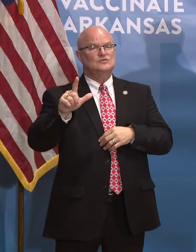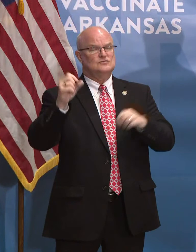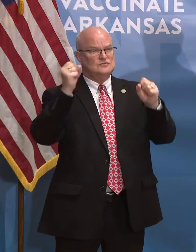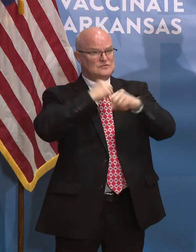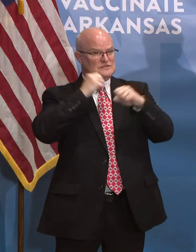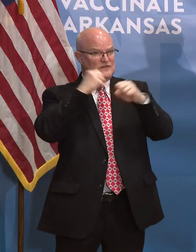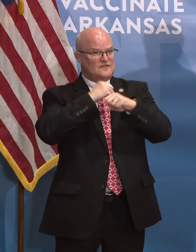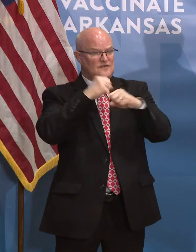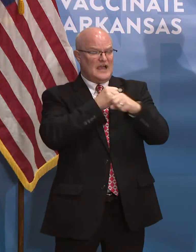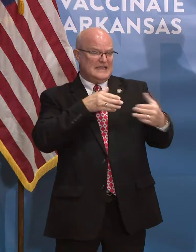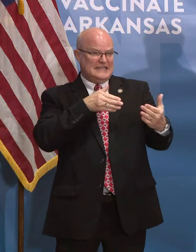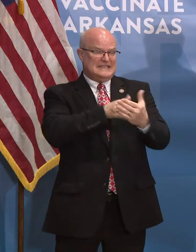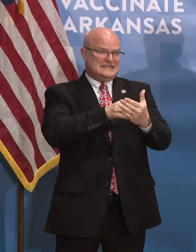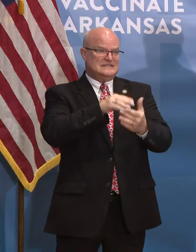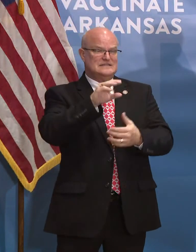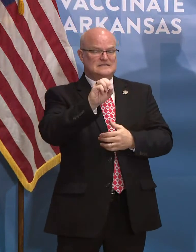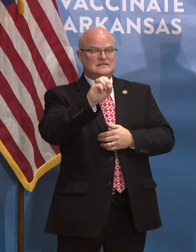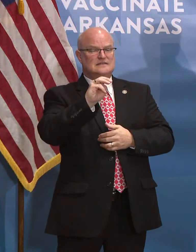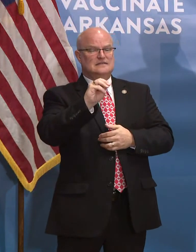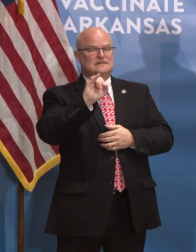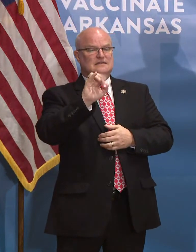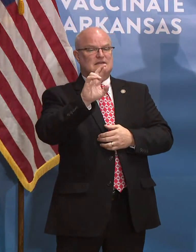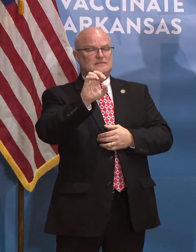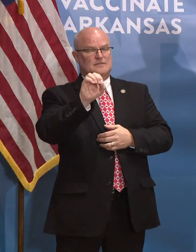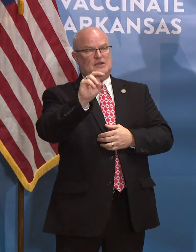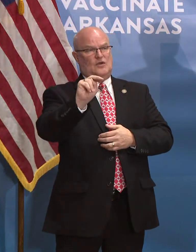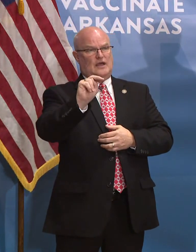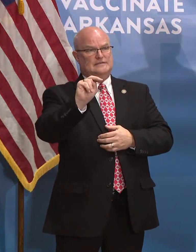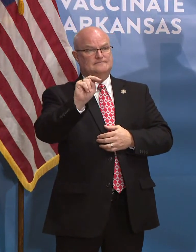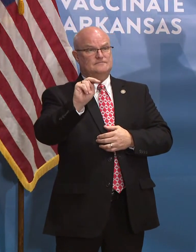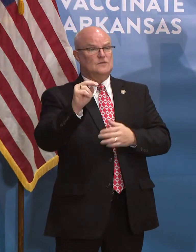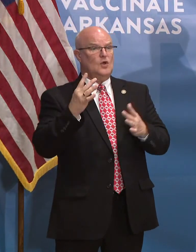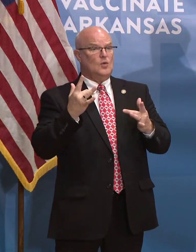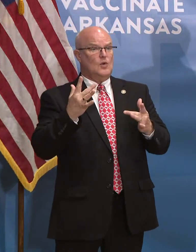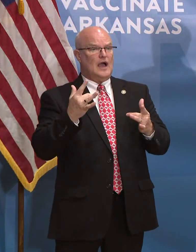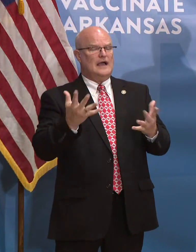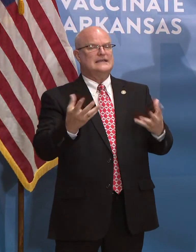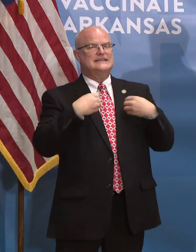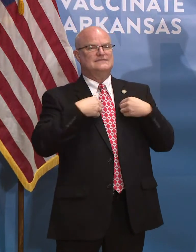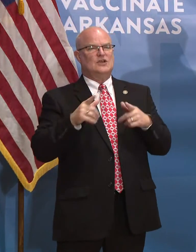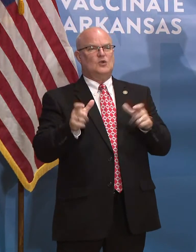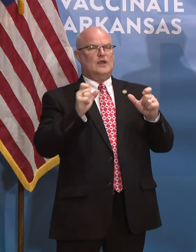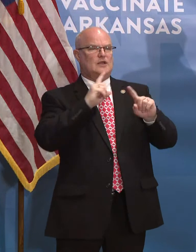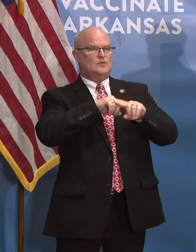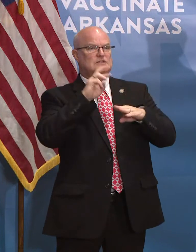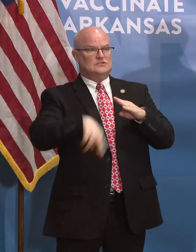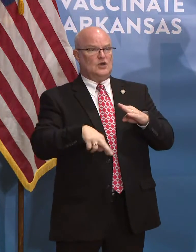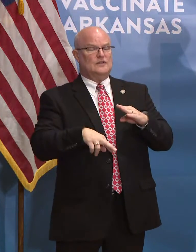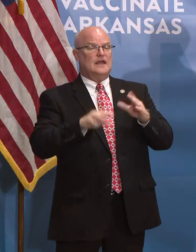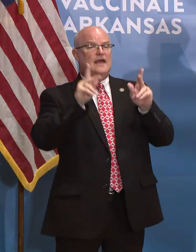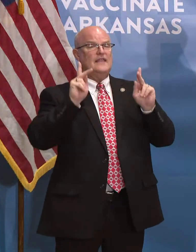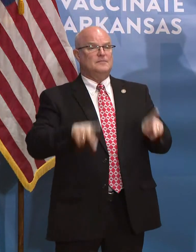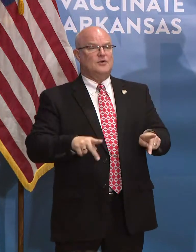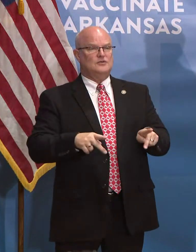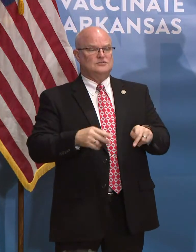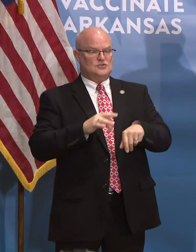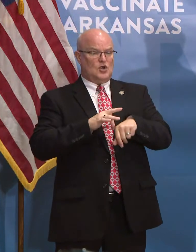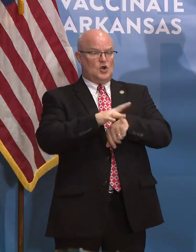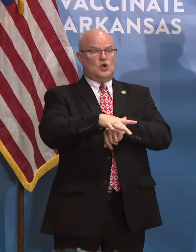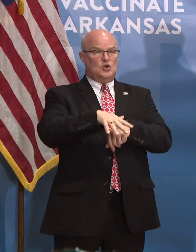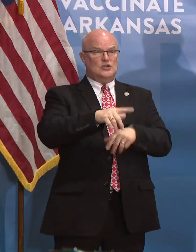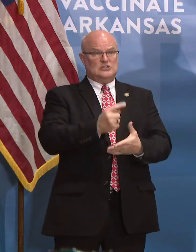fight Omicron. And because it gives us a quick result, it allows the person to get early